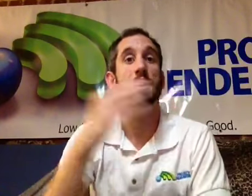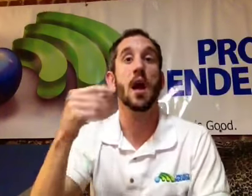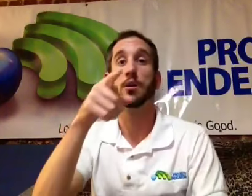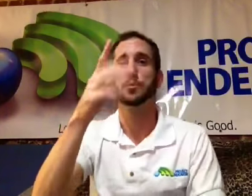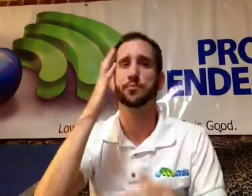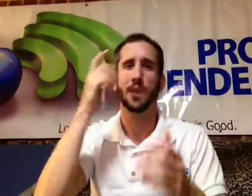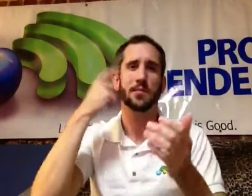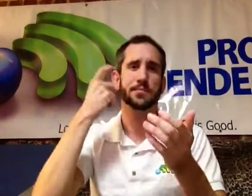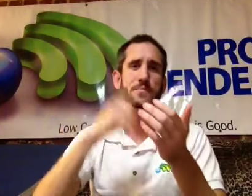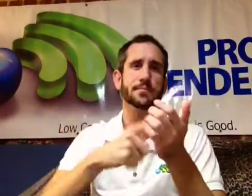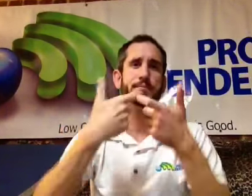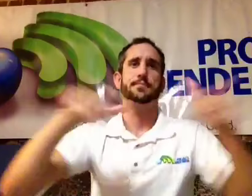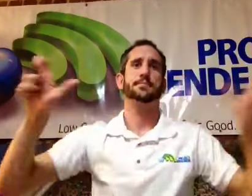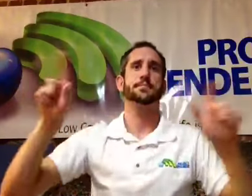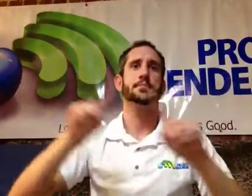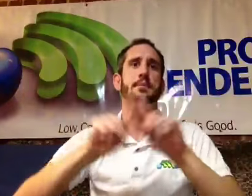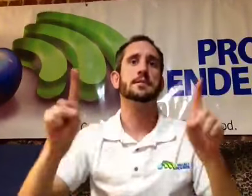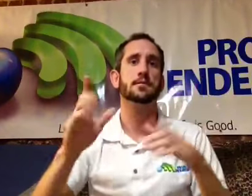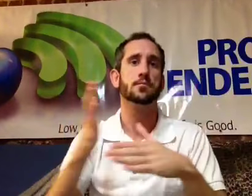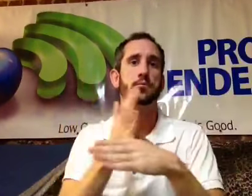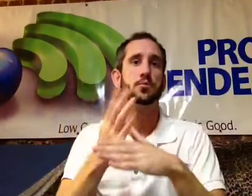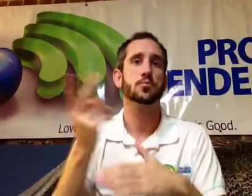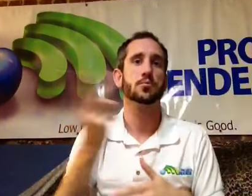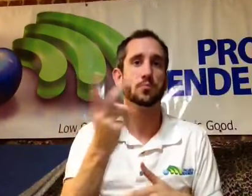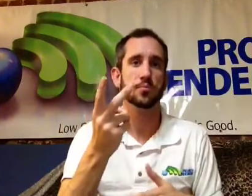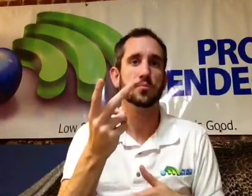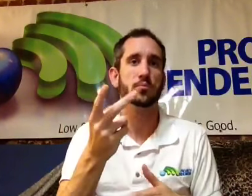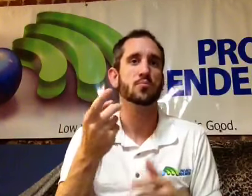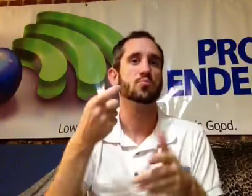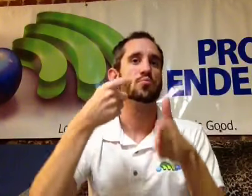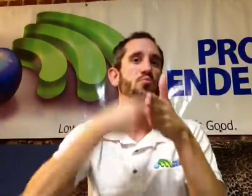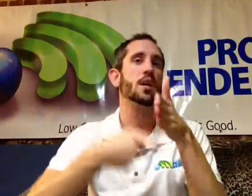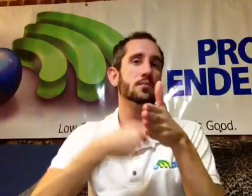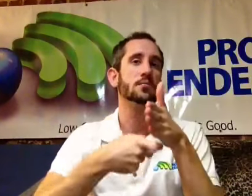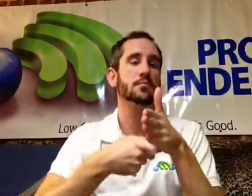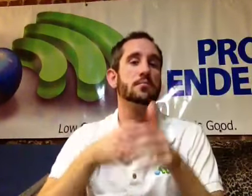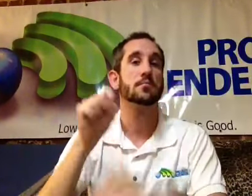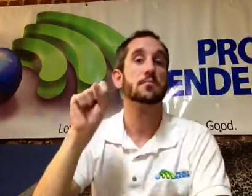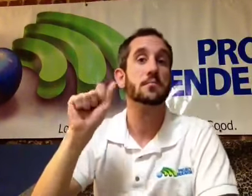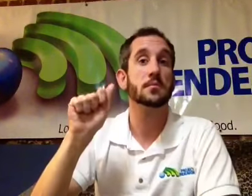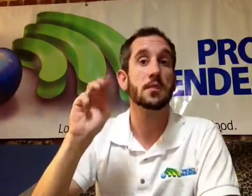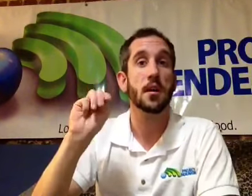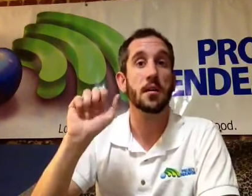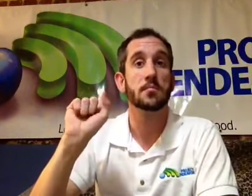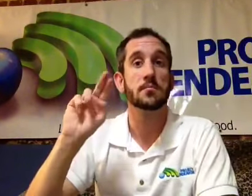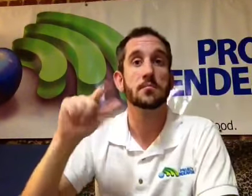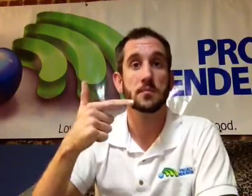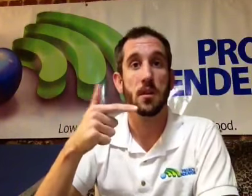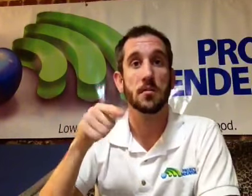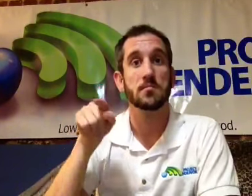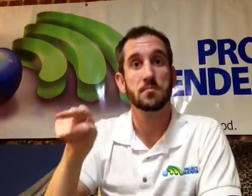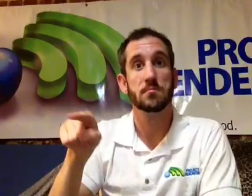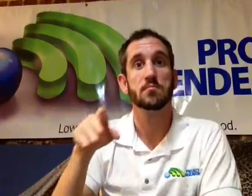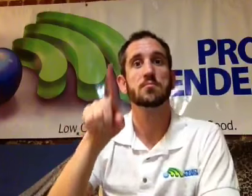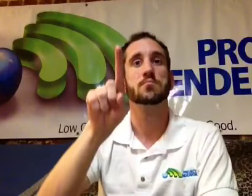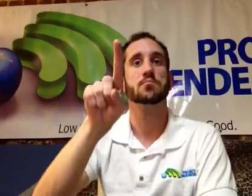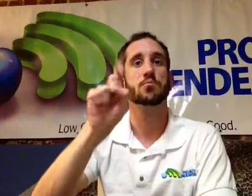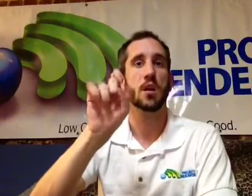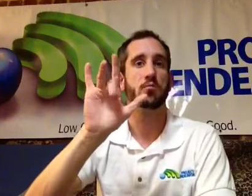Detroit dropped the second straight loss. This time it was the Falcons to give the Lions a win. After the game, several Atlanta players upset with Jonathan